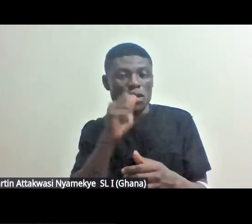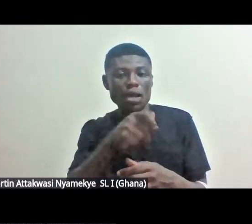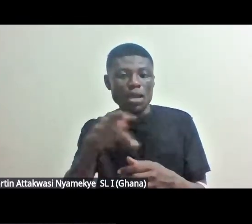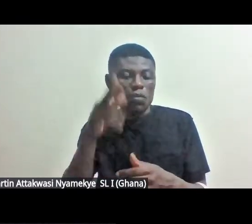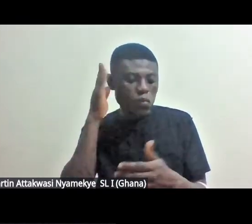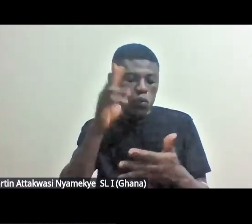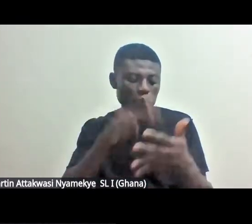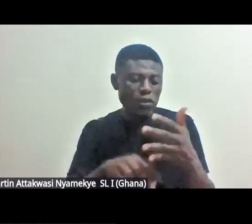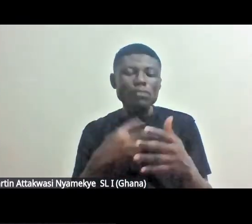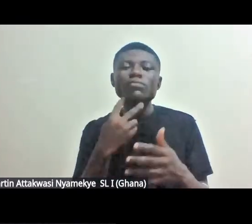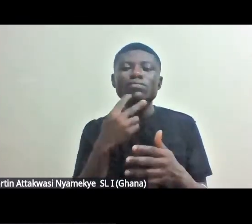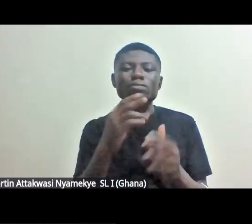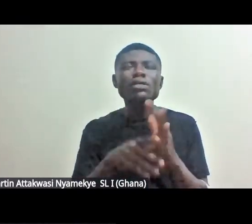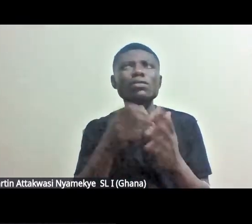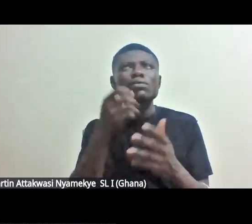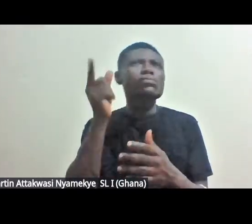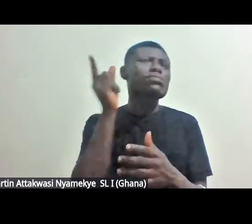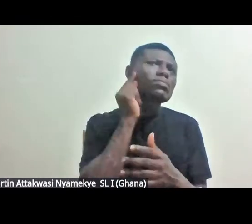loud. Okay.